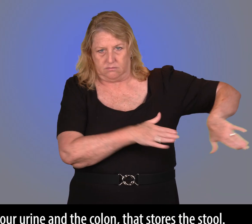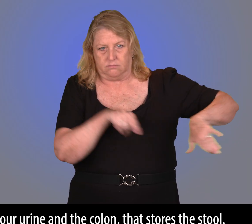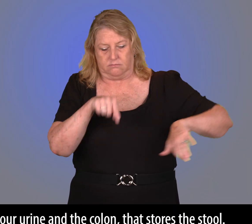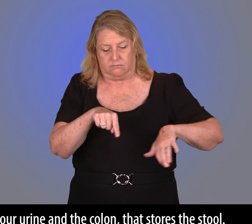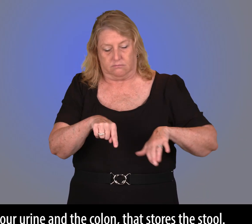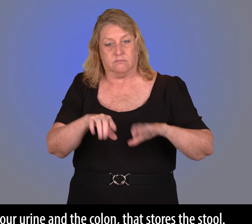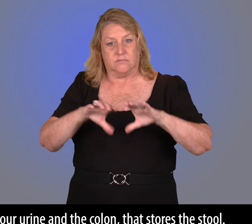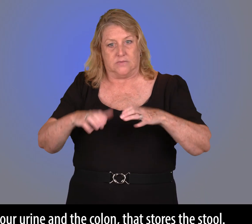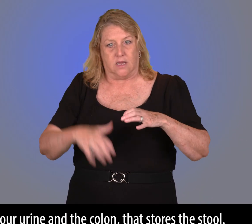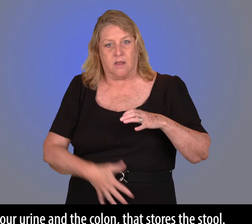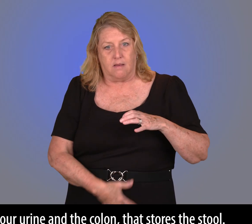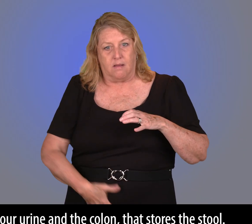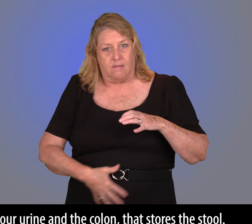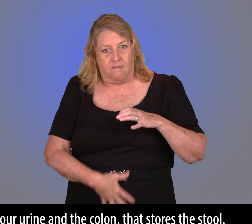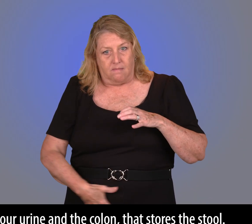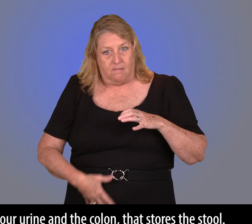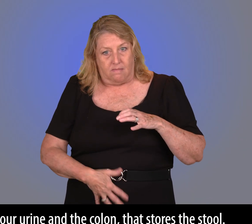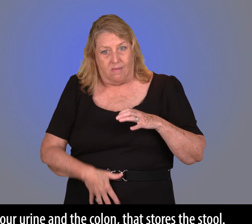the bladder that holds your urine,